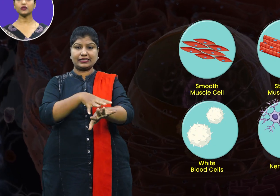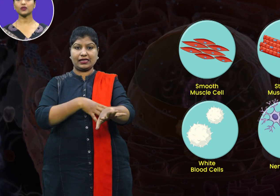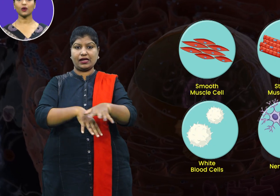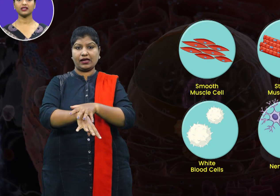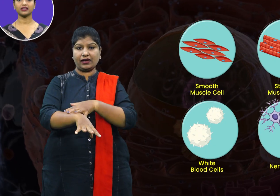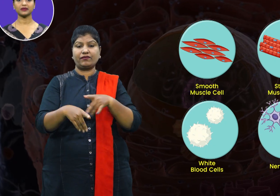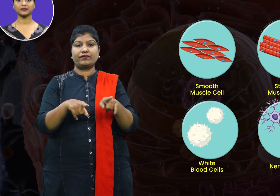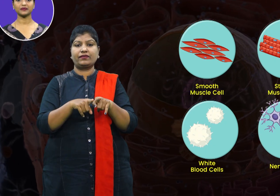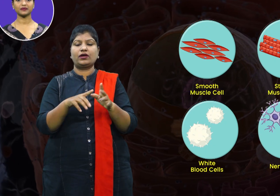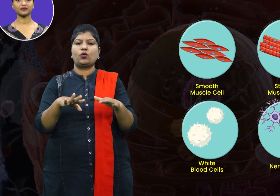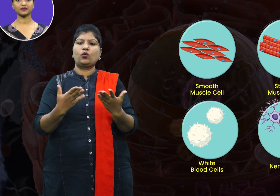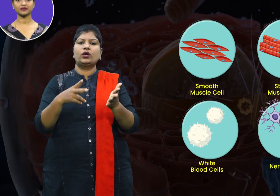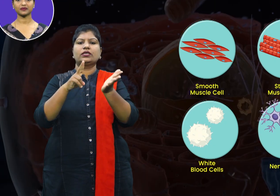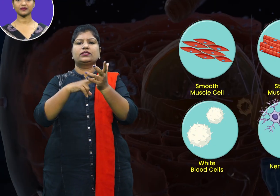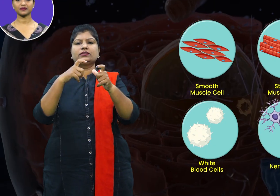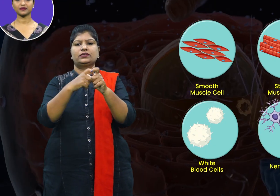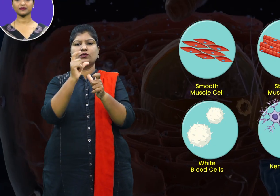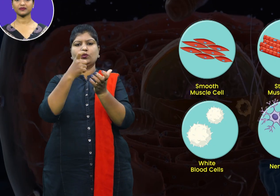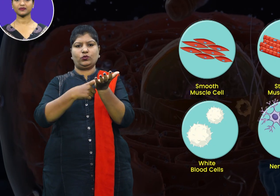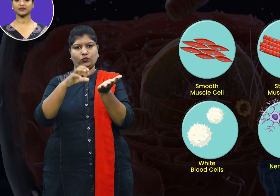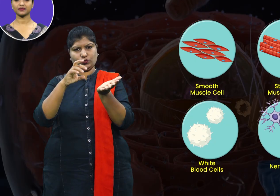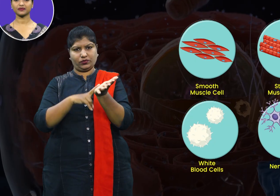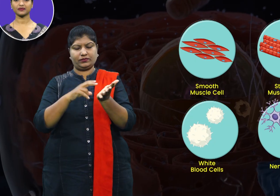a neuron.